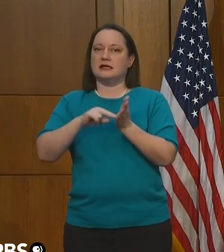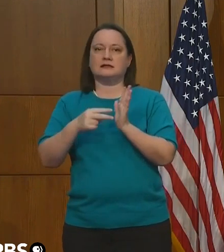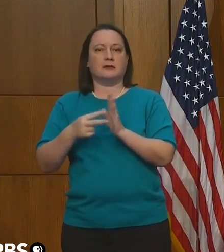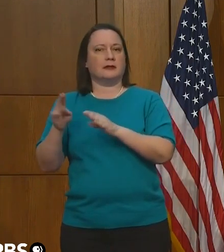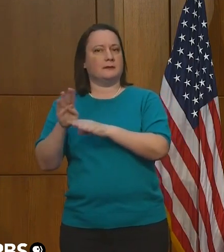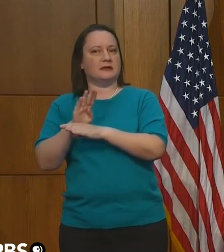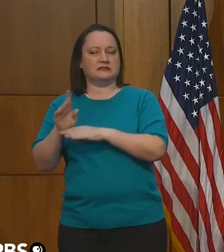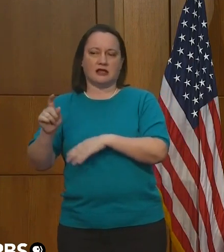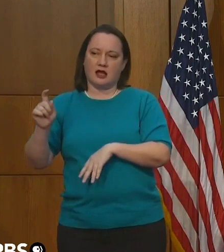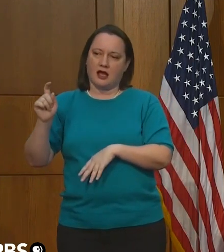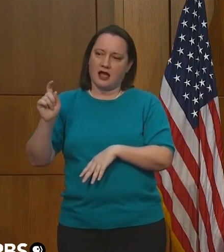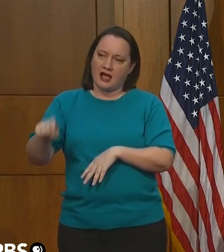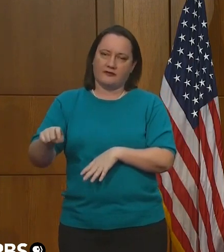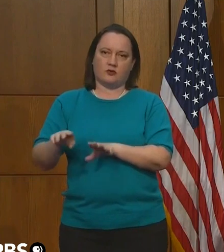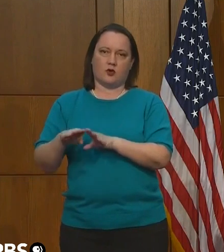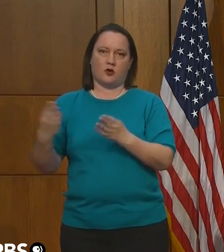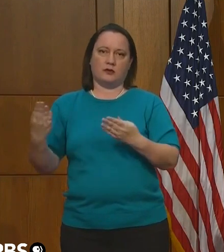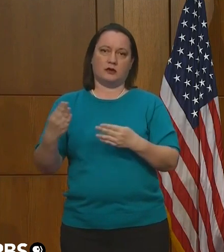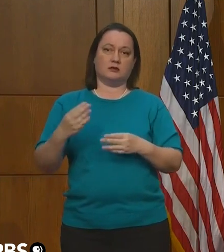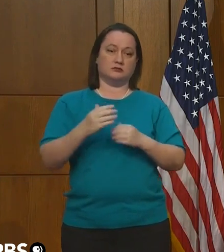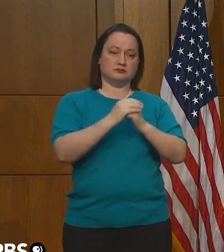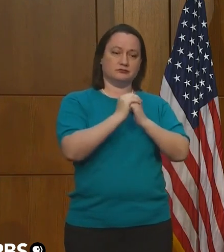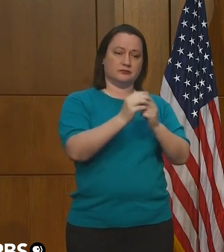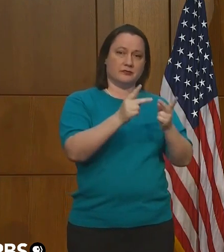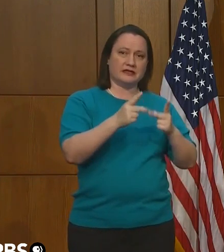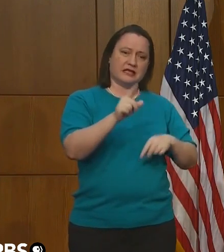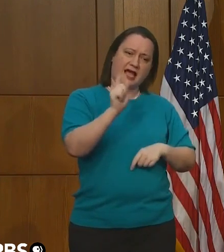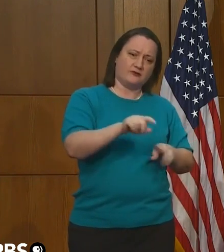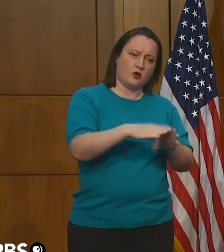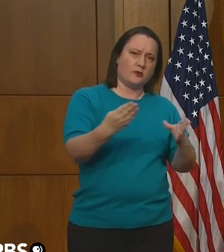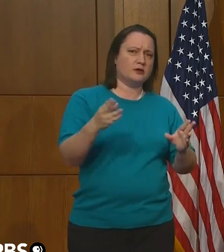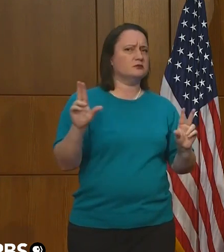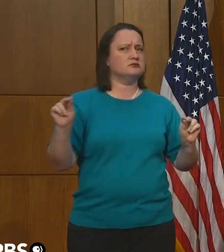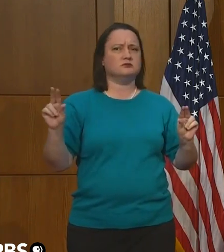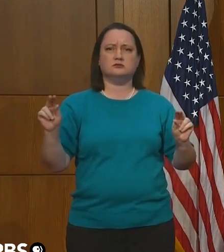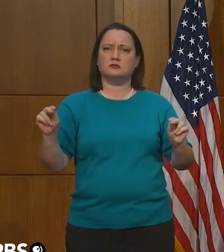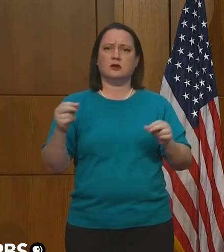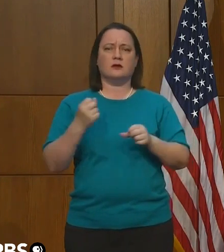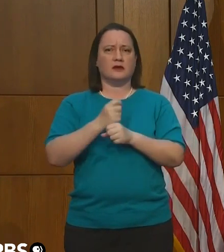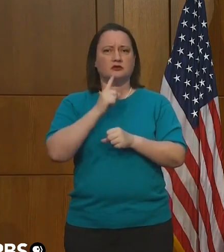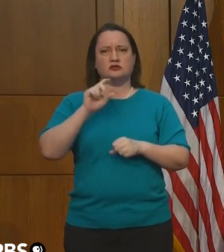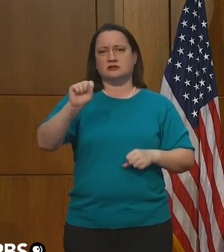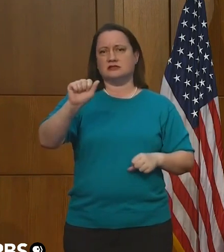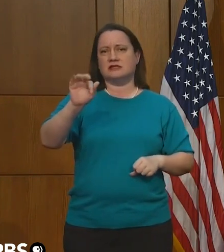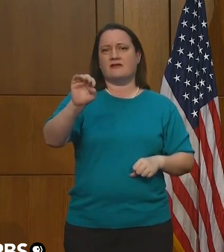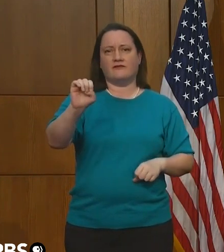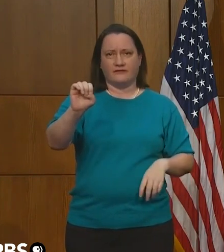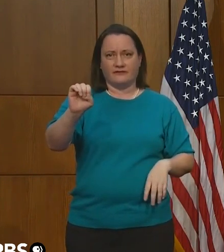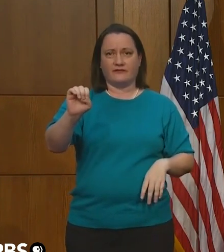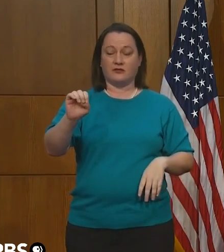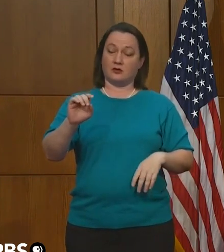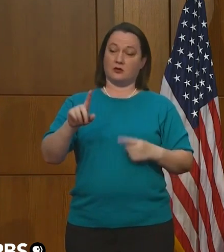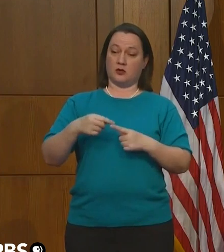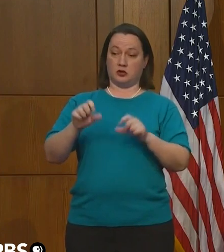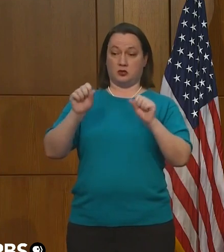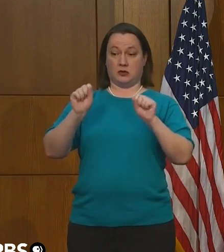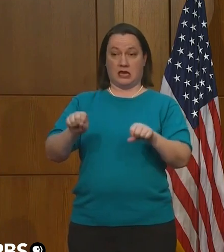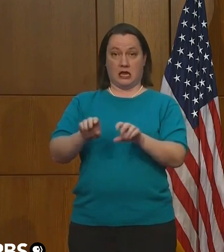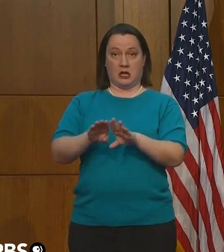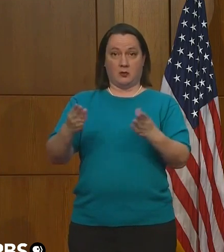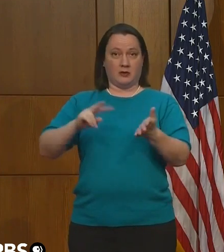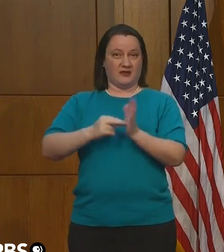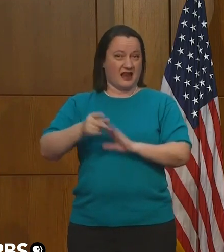of worship to open until they are comfortable that they can do so safely. Just because you can open doesn't mean